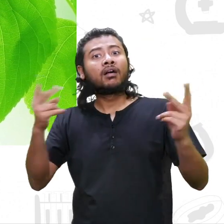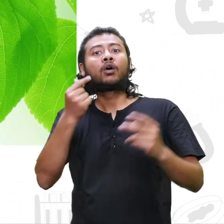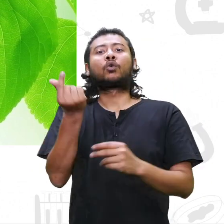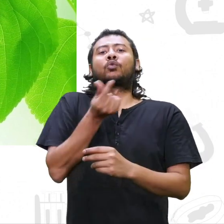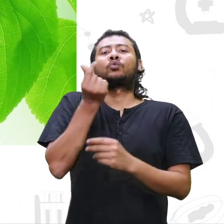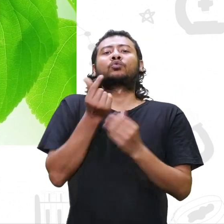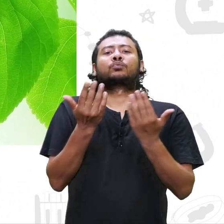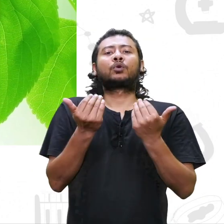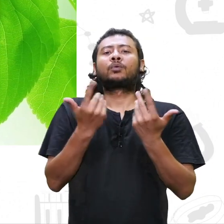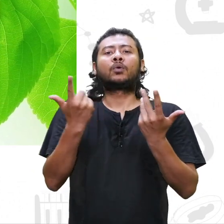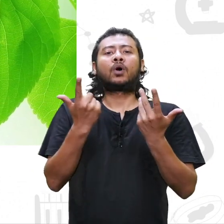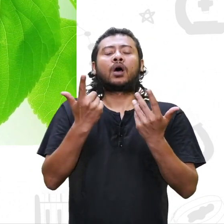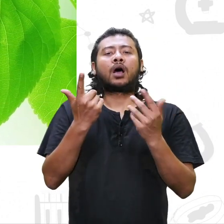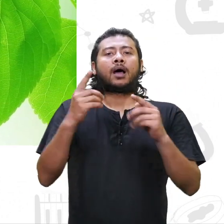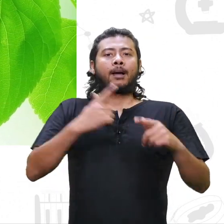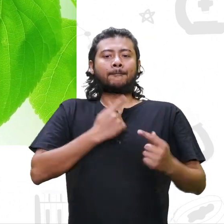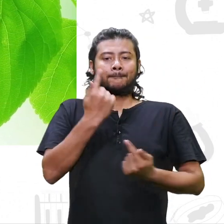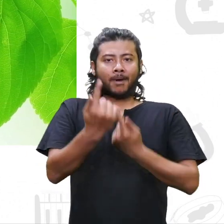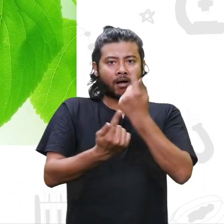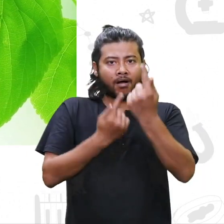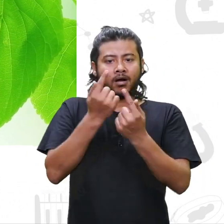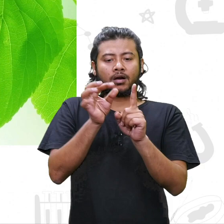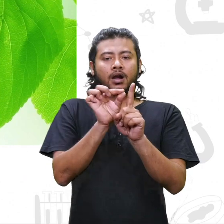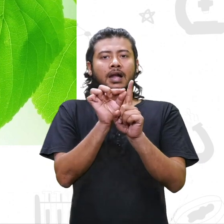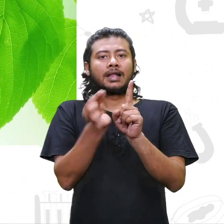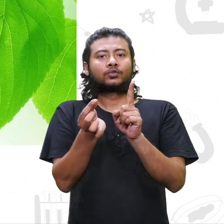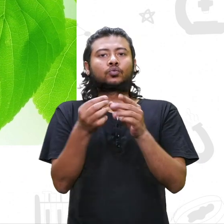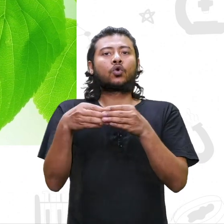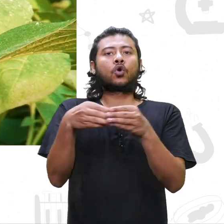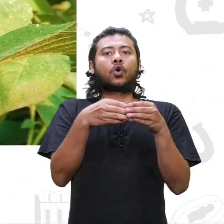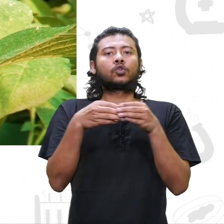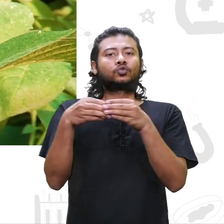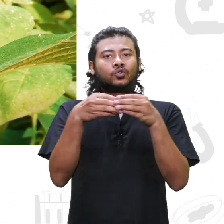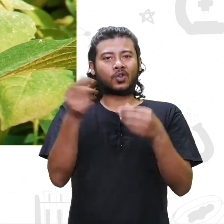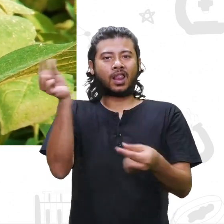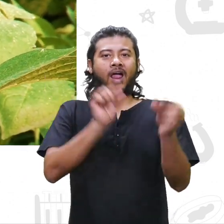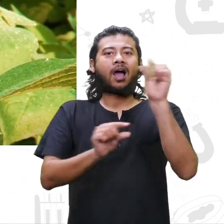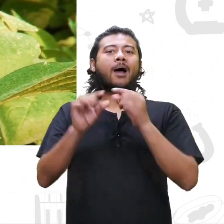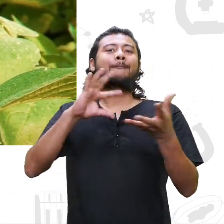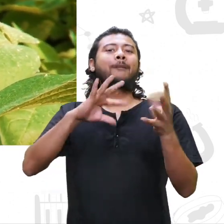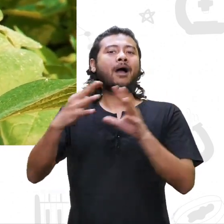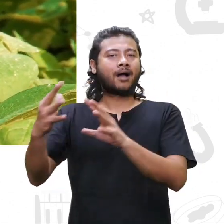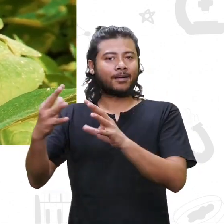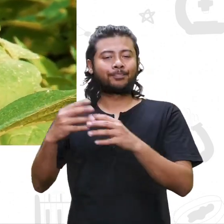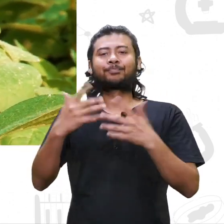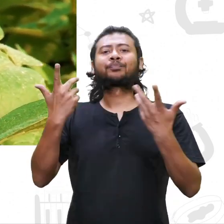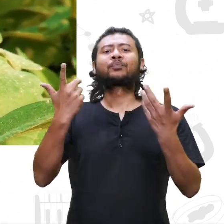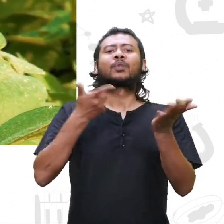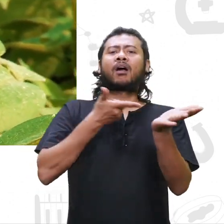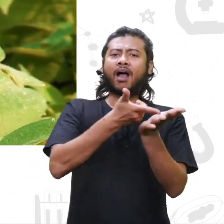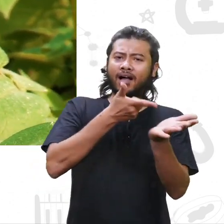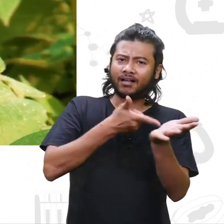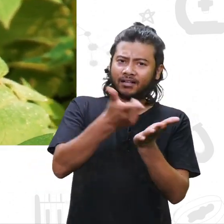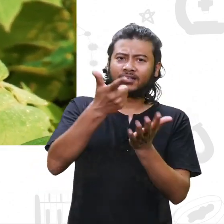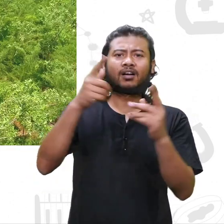major advantage of plant tissue culture. With India's increasing demand for agricultural,